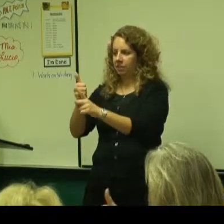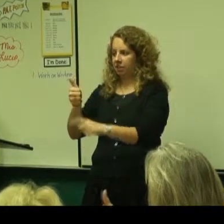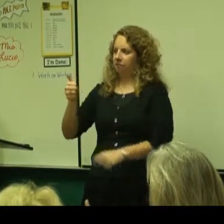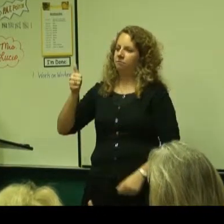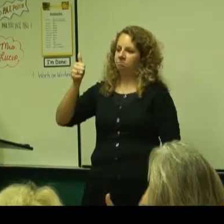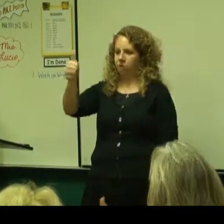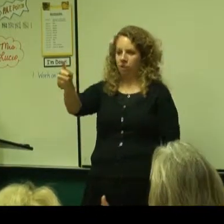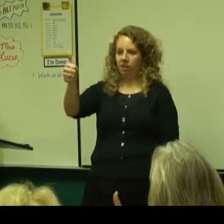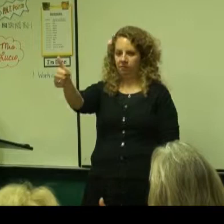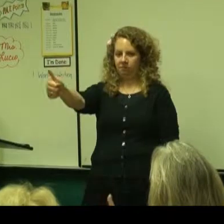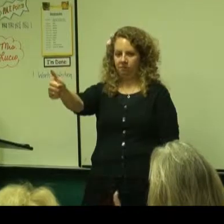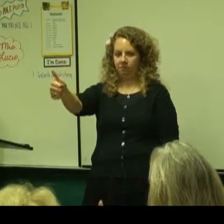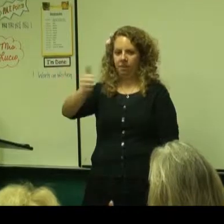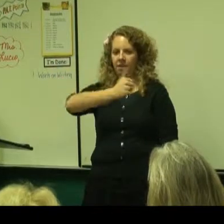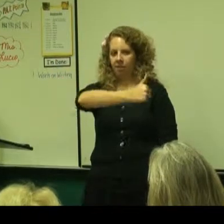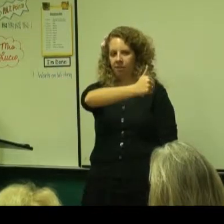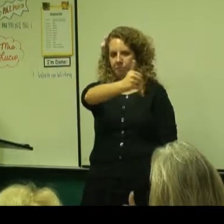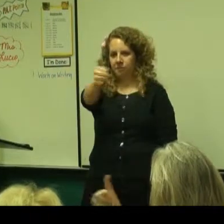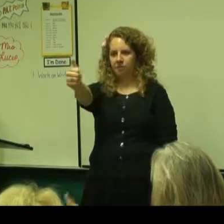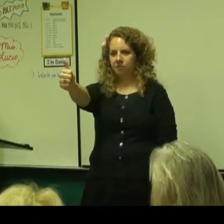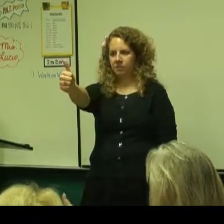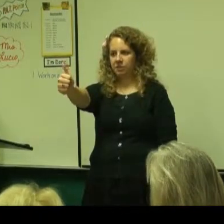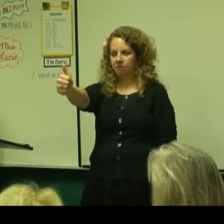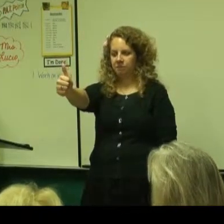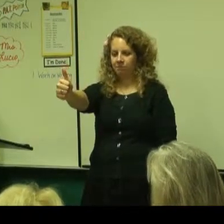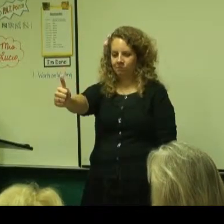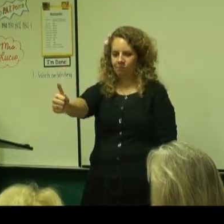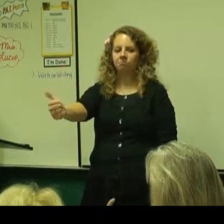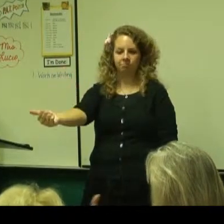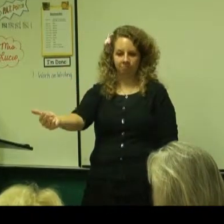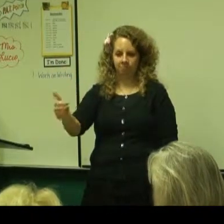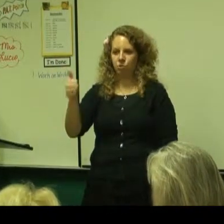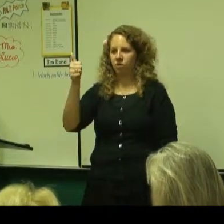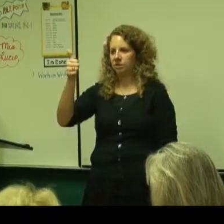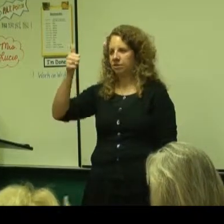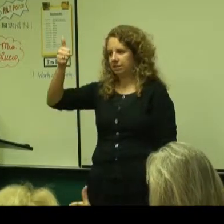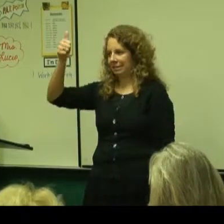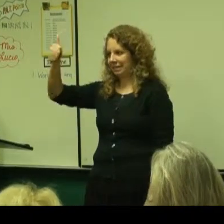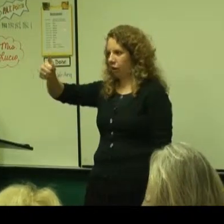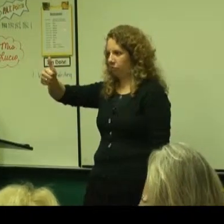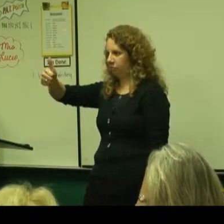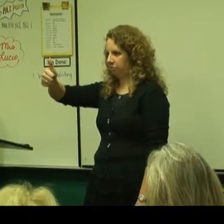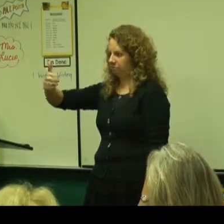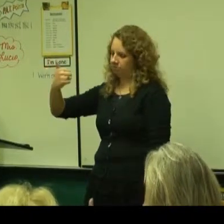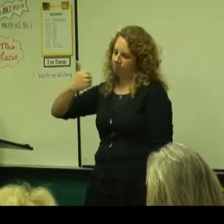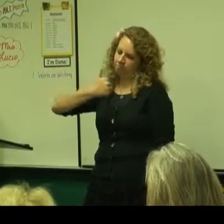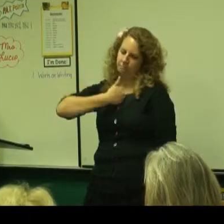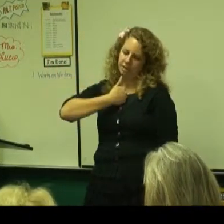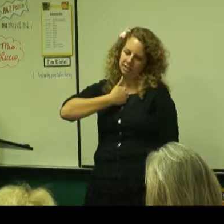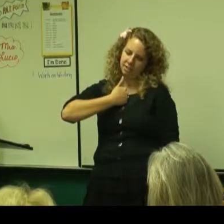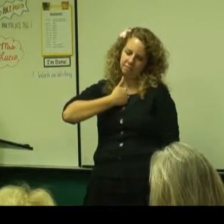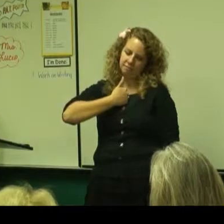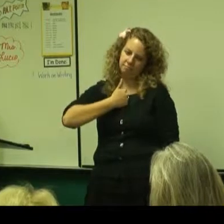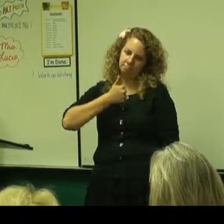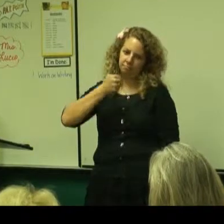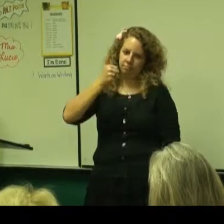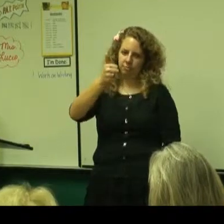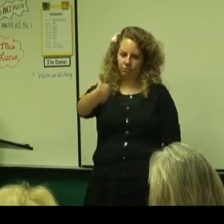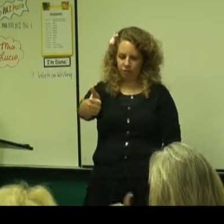itself, yourself, themselves. So this is self. Myself,